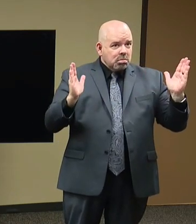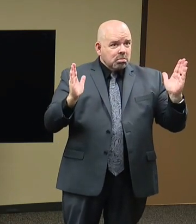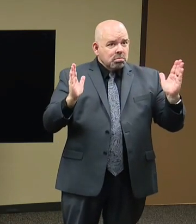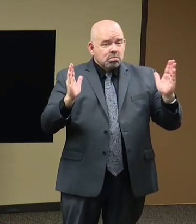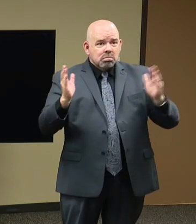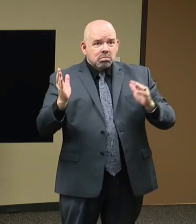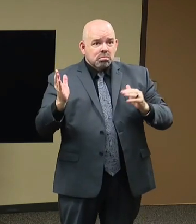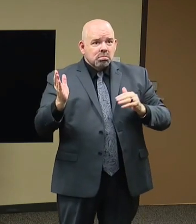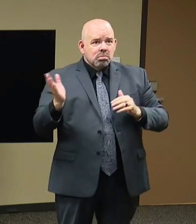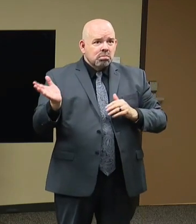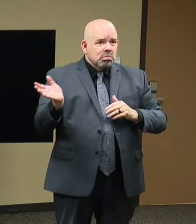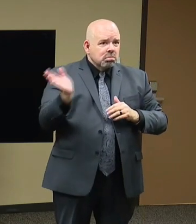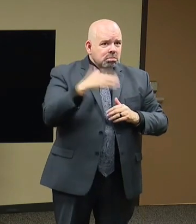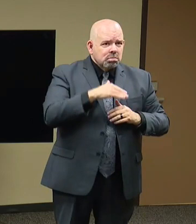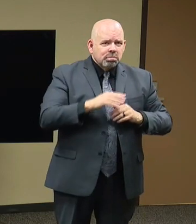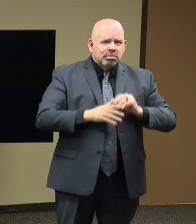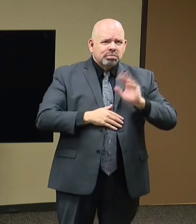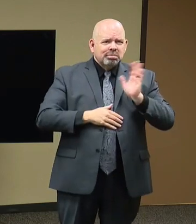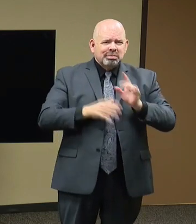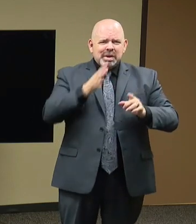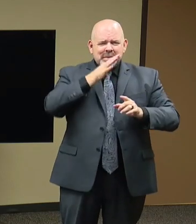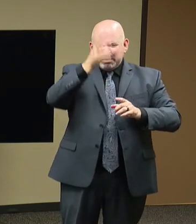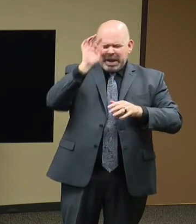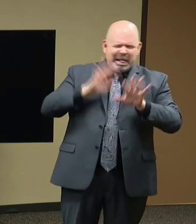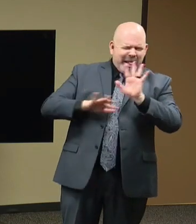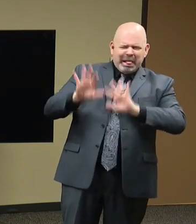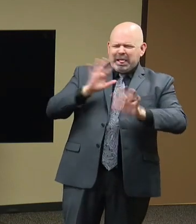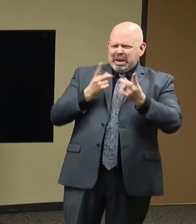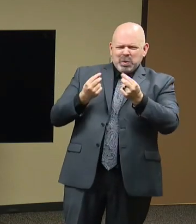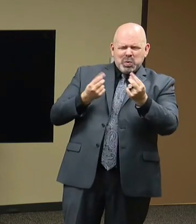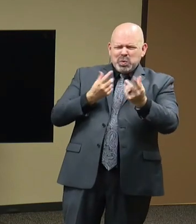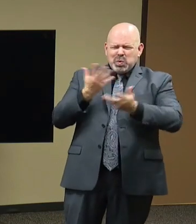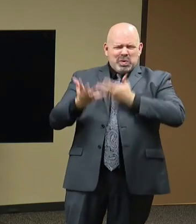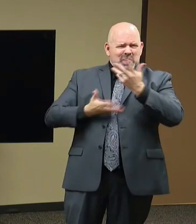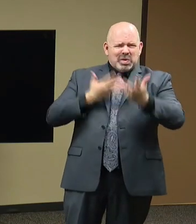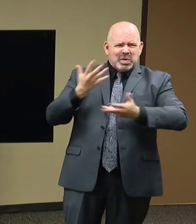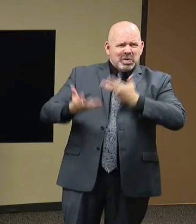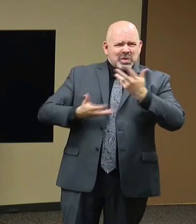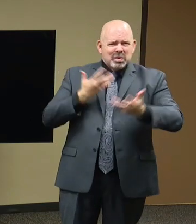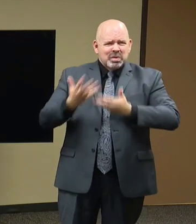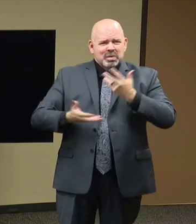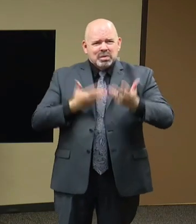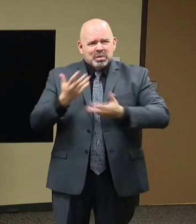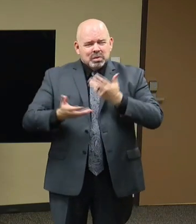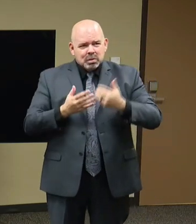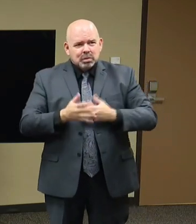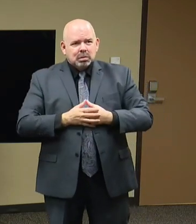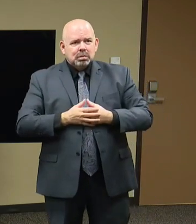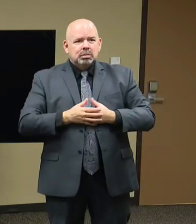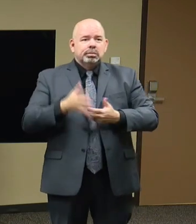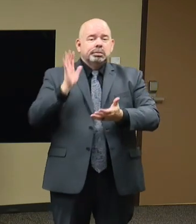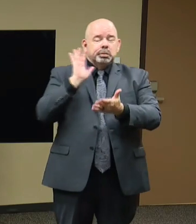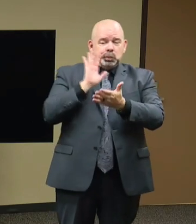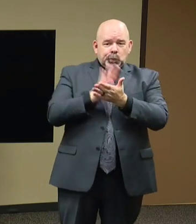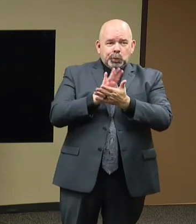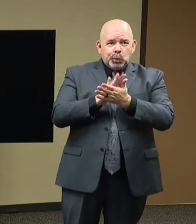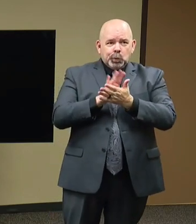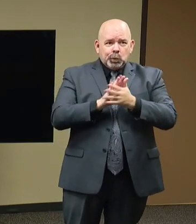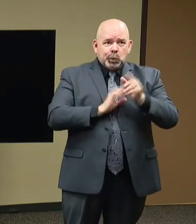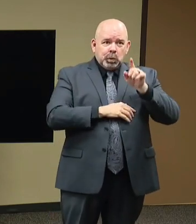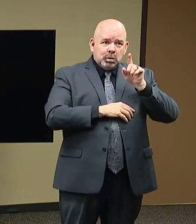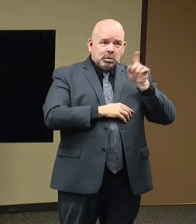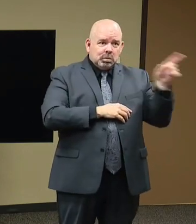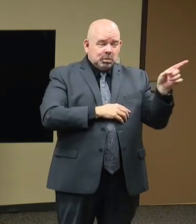and you're trying to figure that out and your school is open to all who want education and you want to follow the